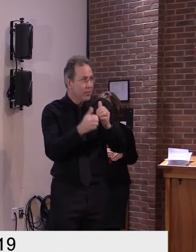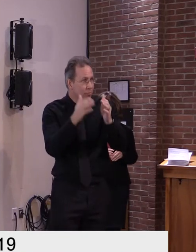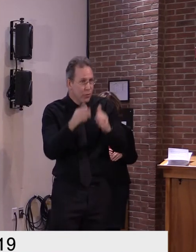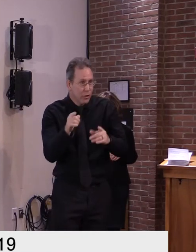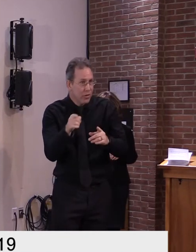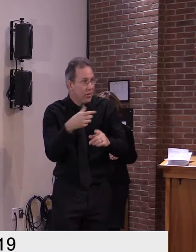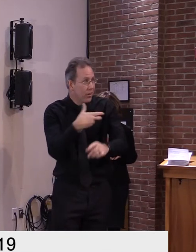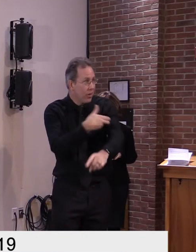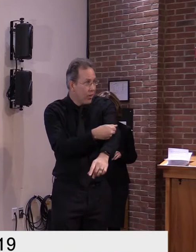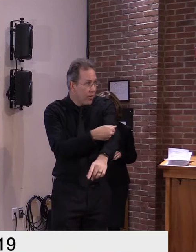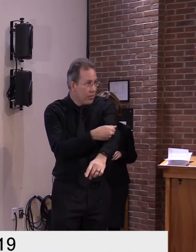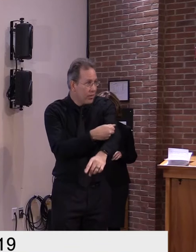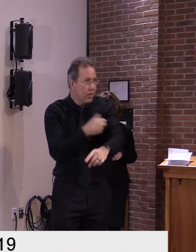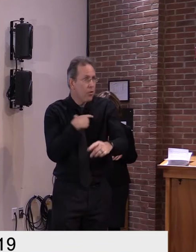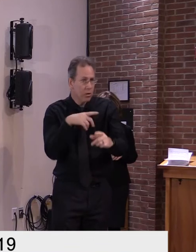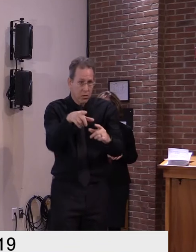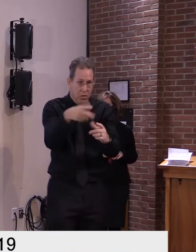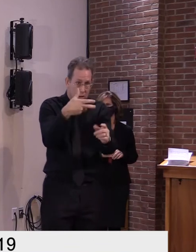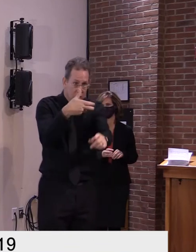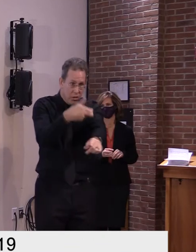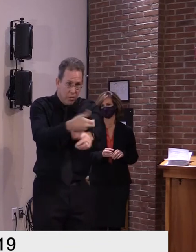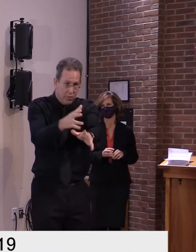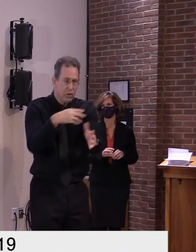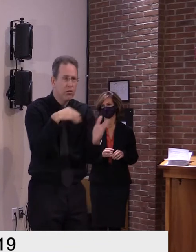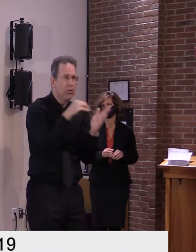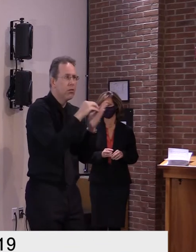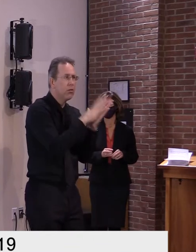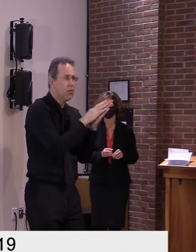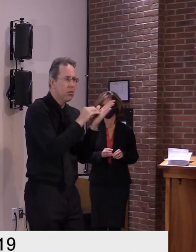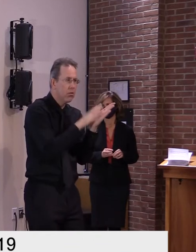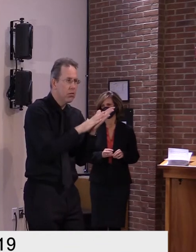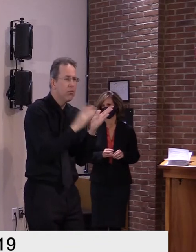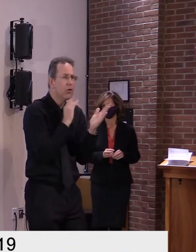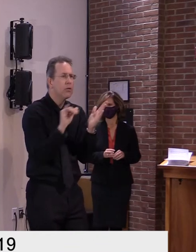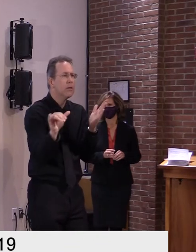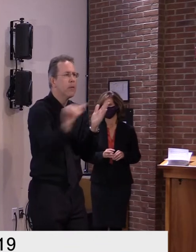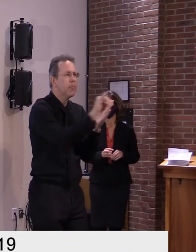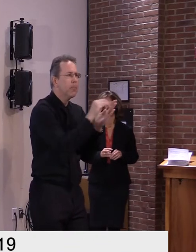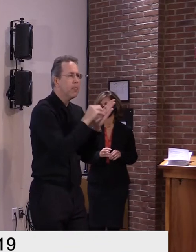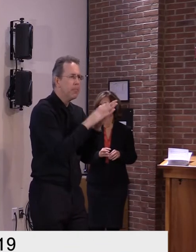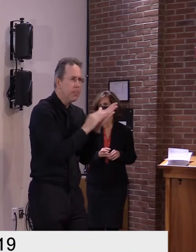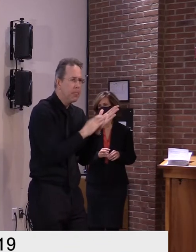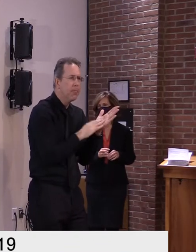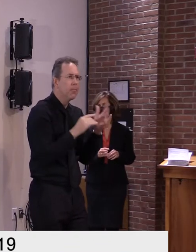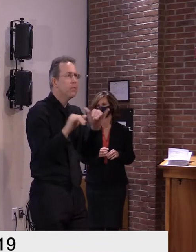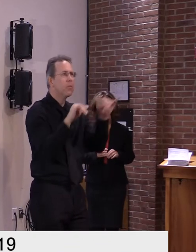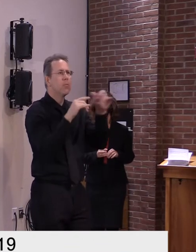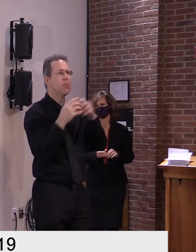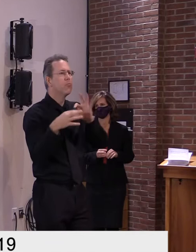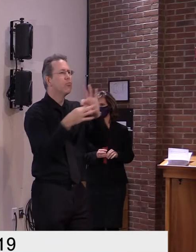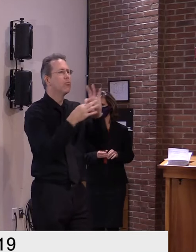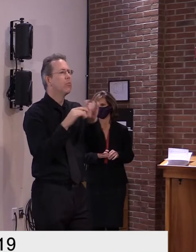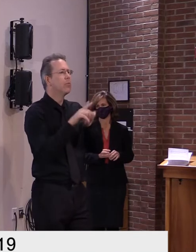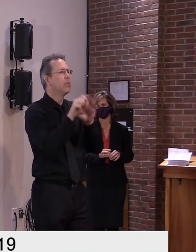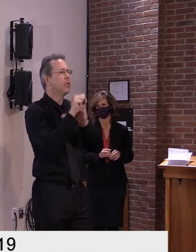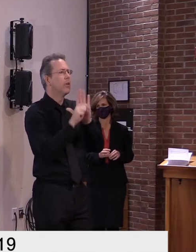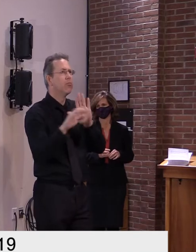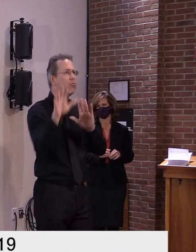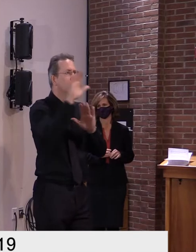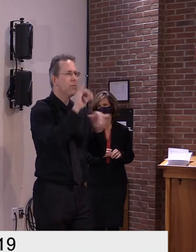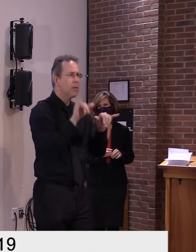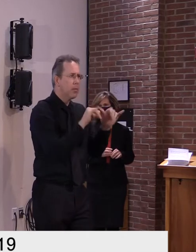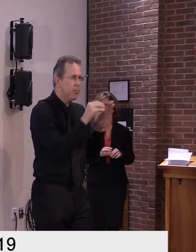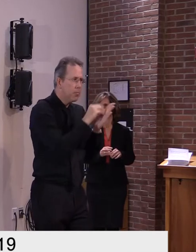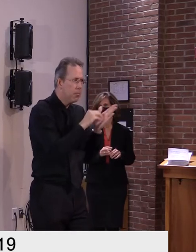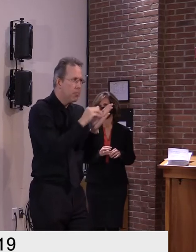data is consistently collected from person to person. And that will have to be a big focus of what we do if we're